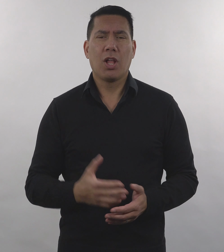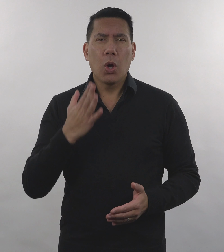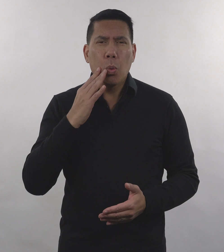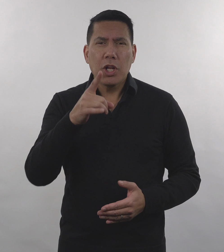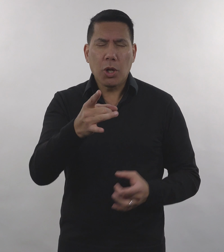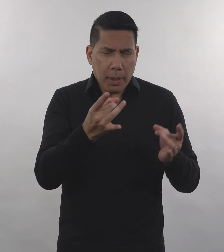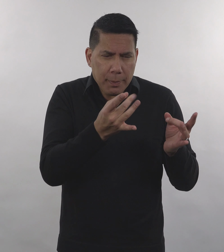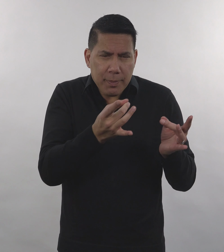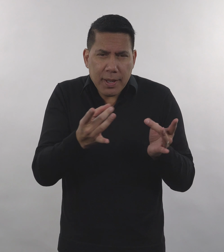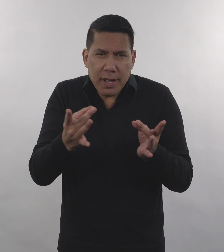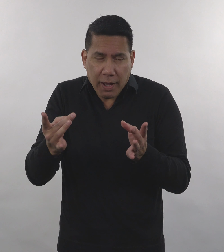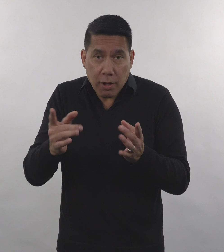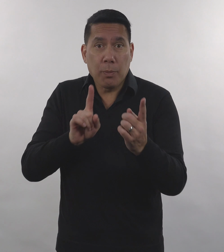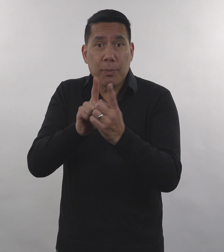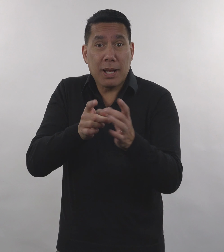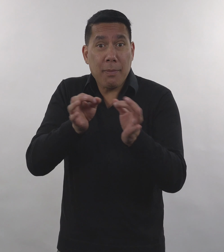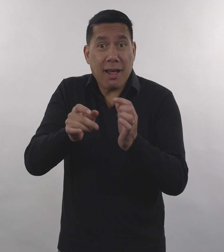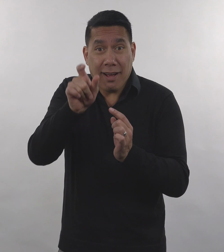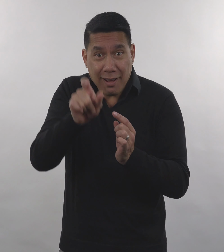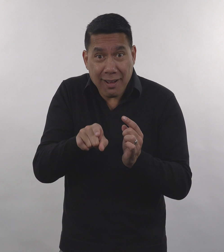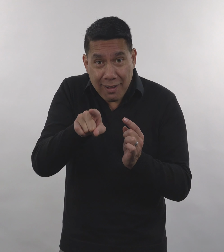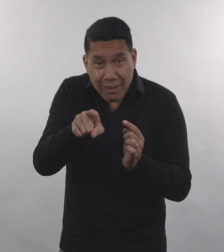When preparing for your planning meeting, it can be helpful to understand some of the language that is used by the NDIA